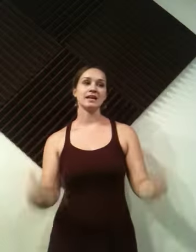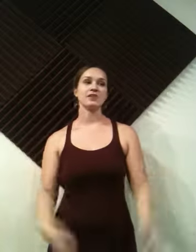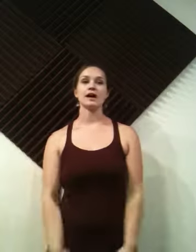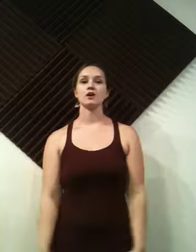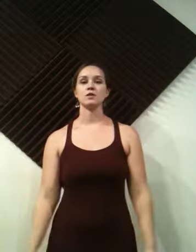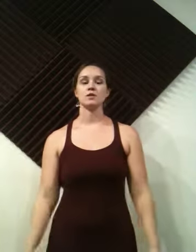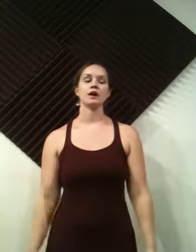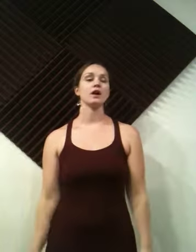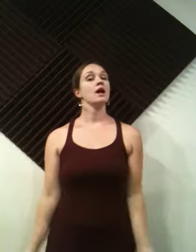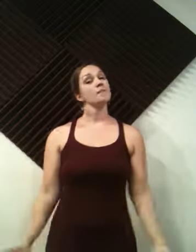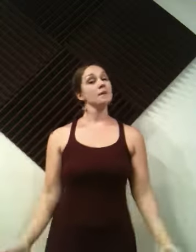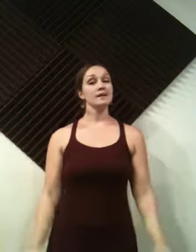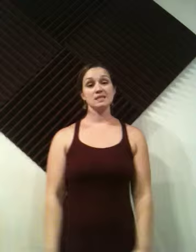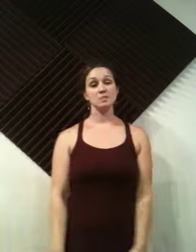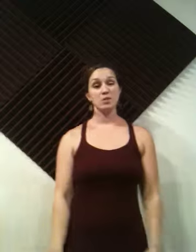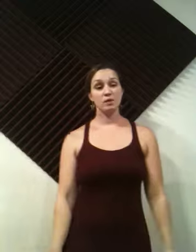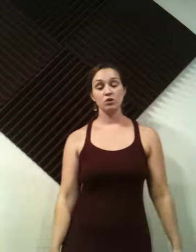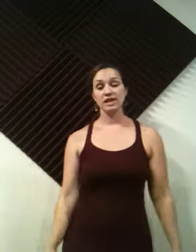get the echo in there. Maybe at some point we'll get them